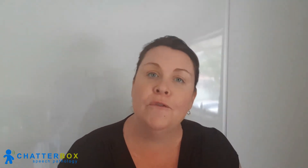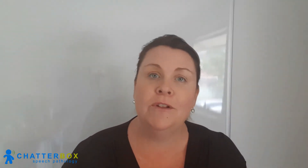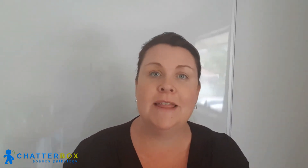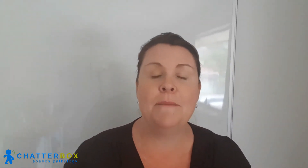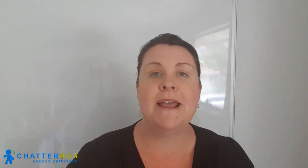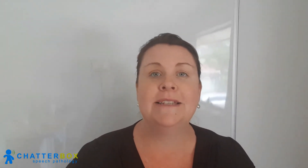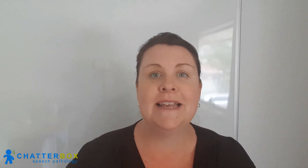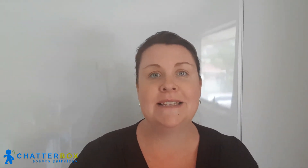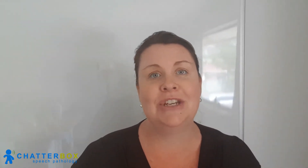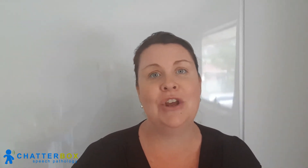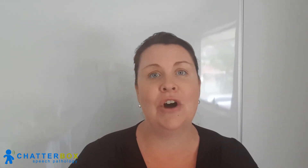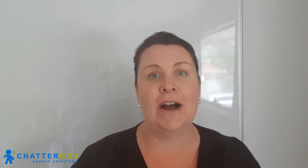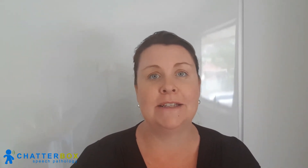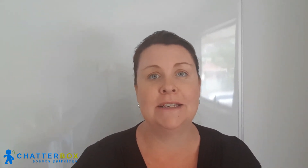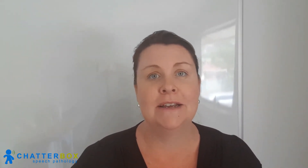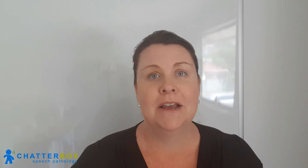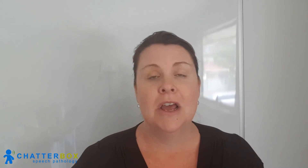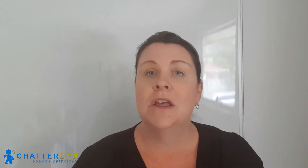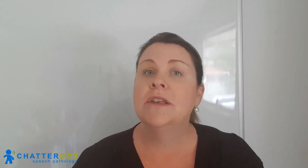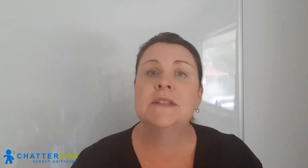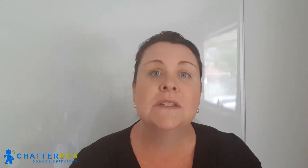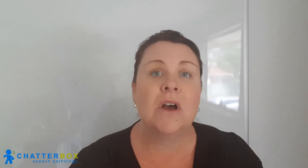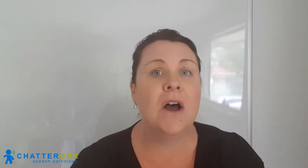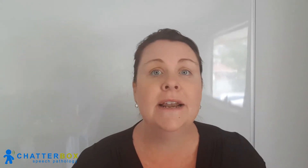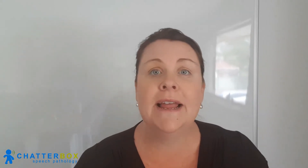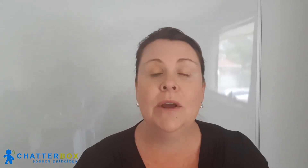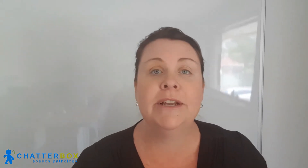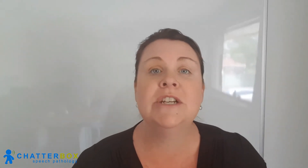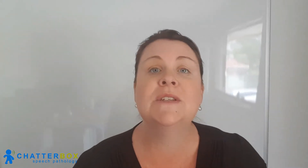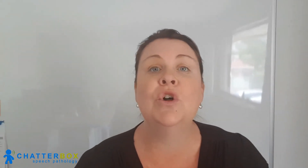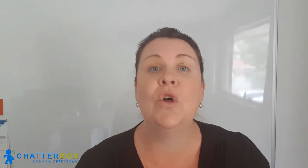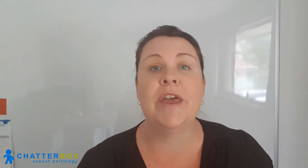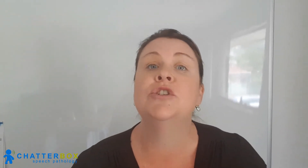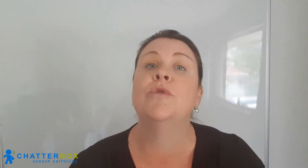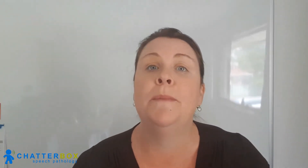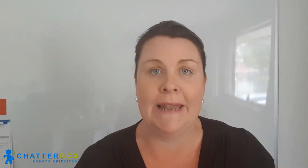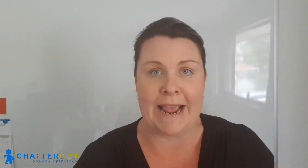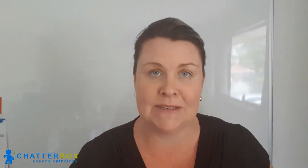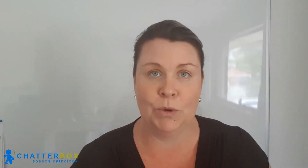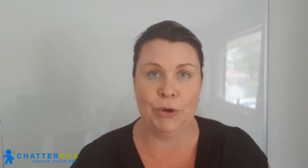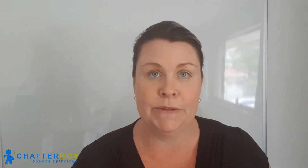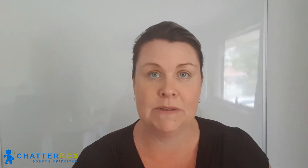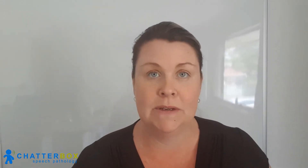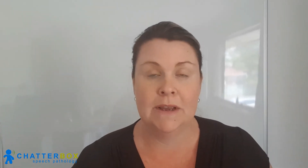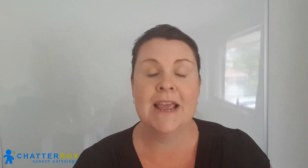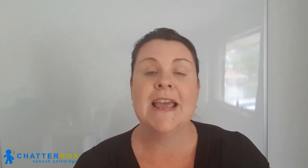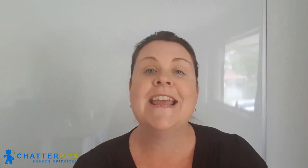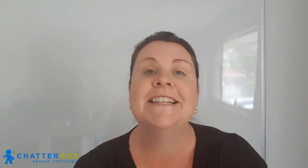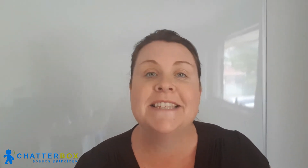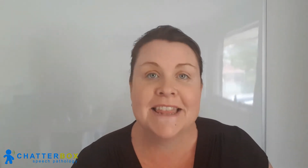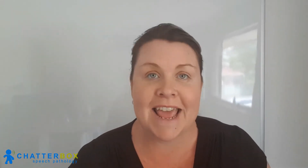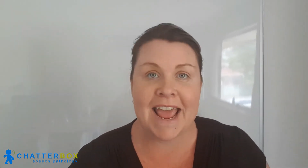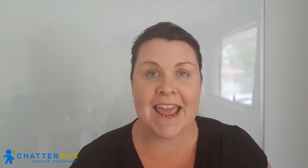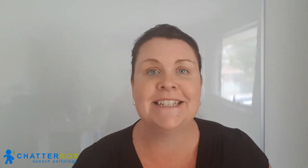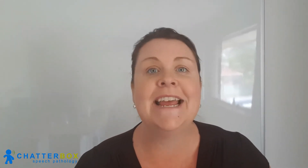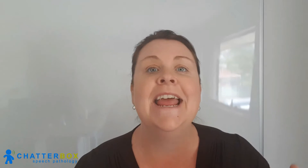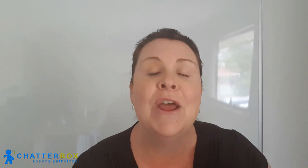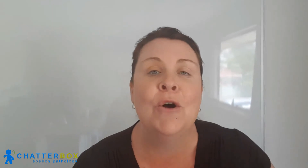hopefully that makes sense to you guys. The sign language is not there to replace words. It's there to help